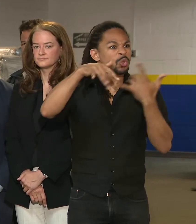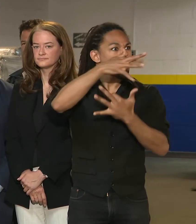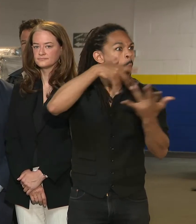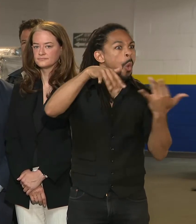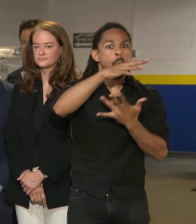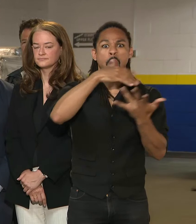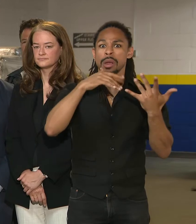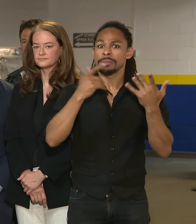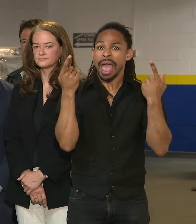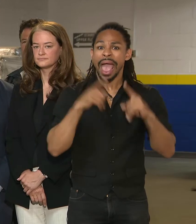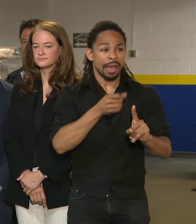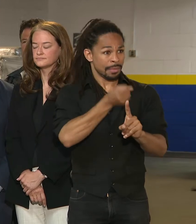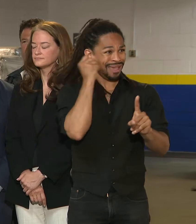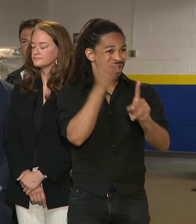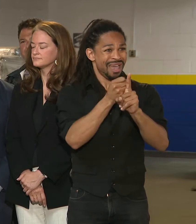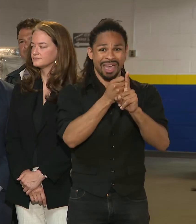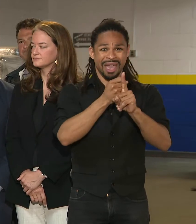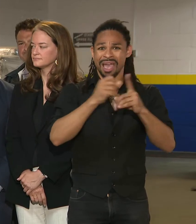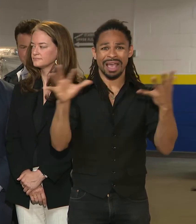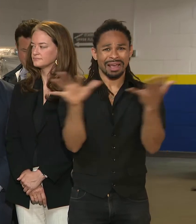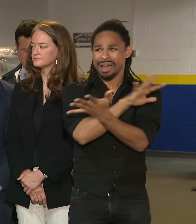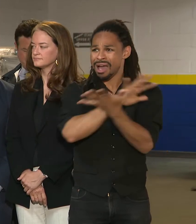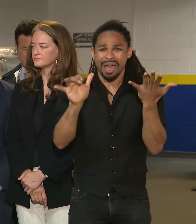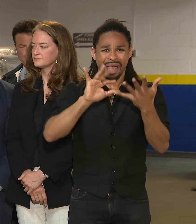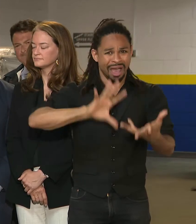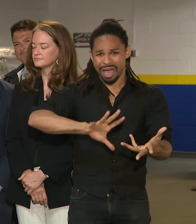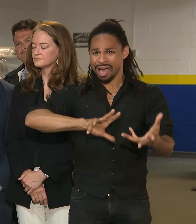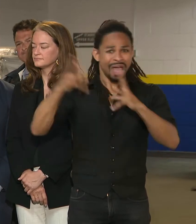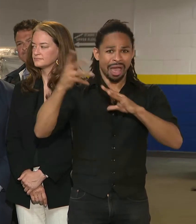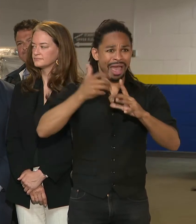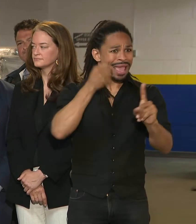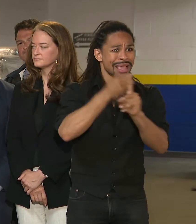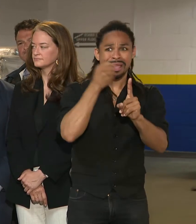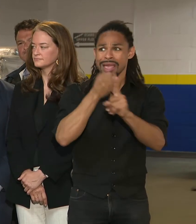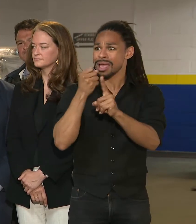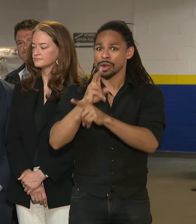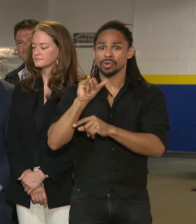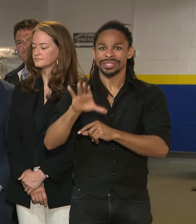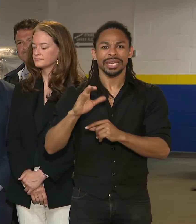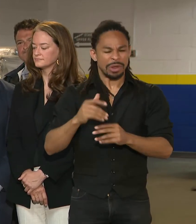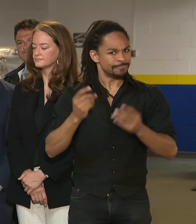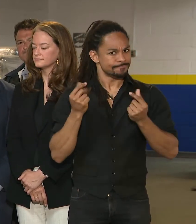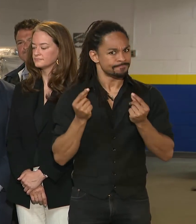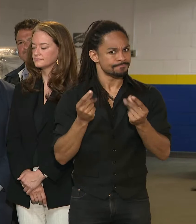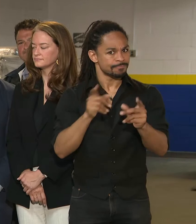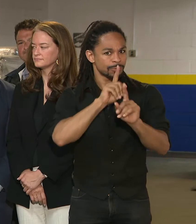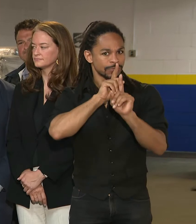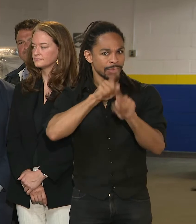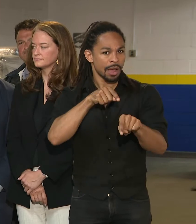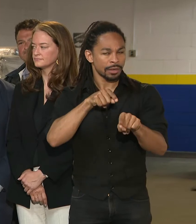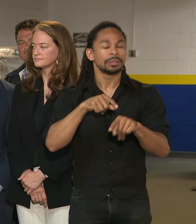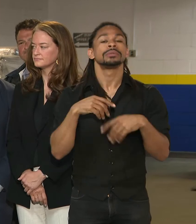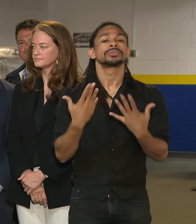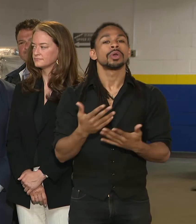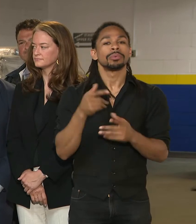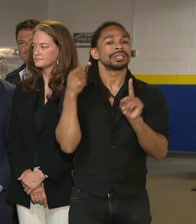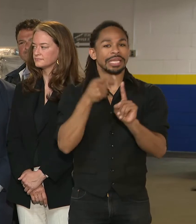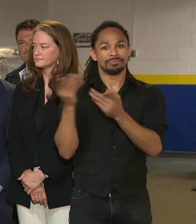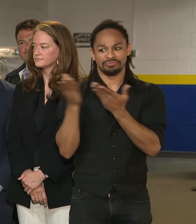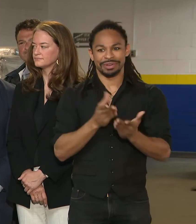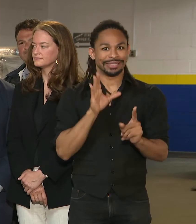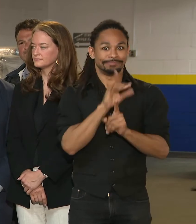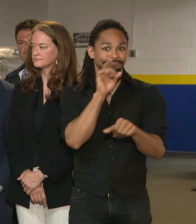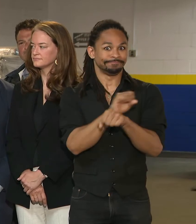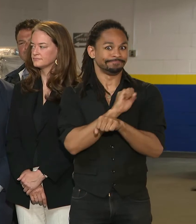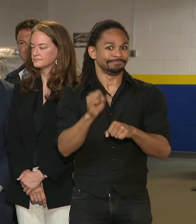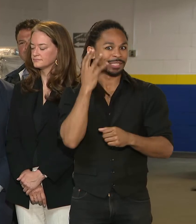preparedness for major catastrophes to something as this. He brings that real experience. And this is an